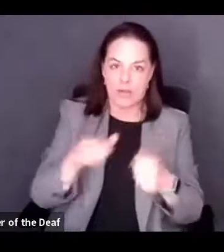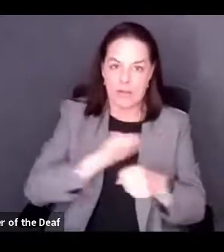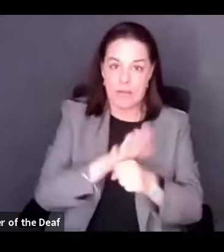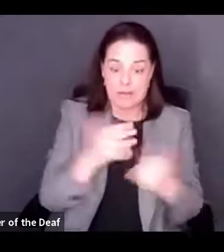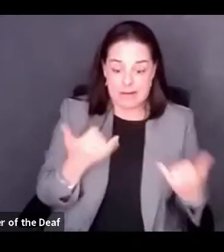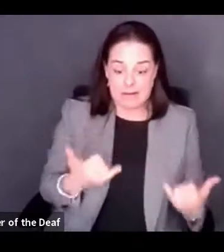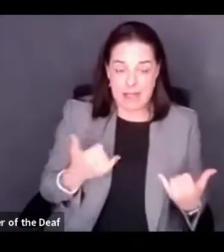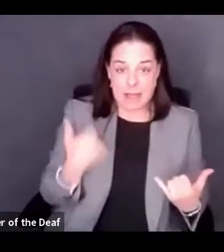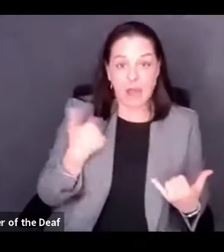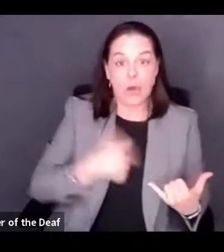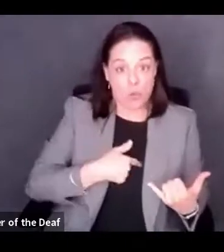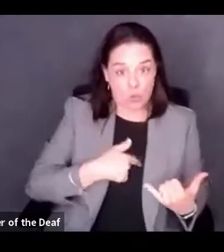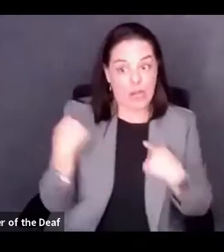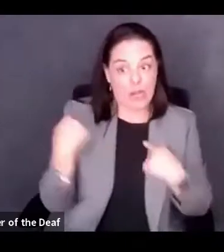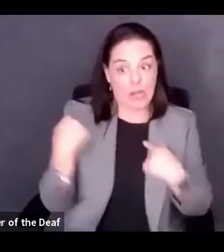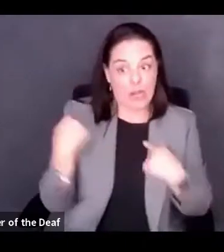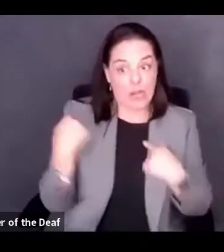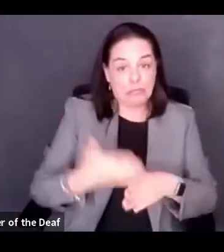have been making improvements.